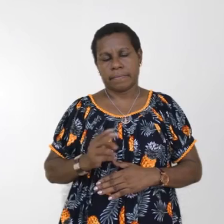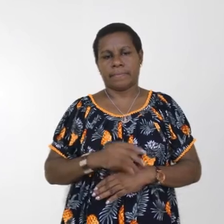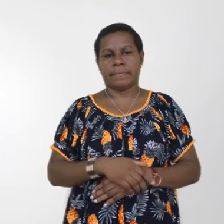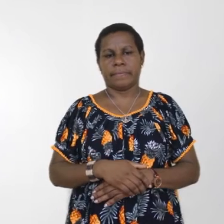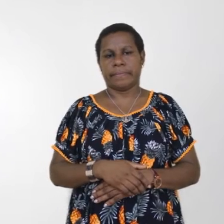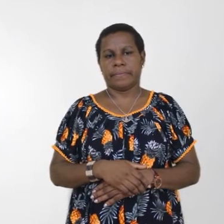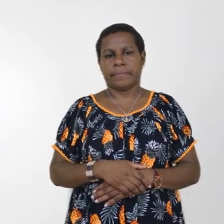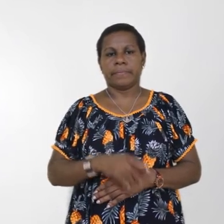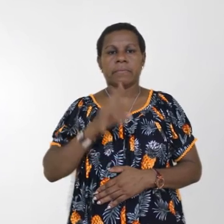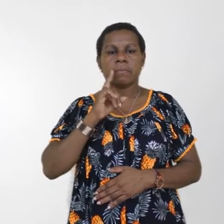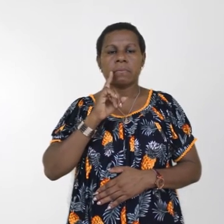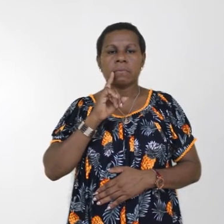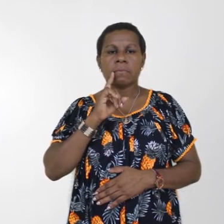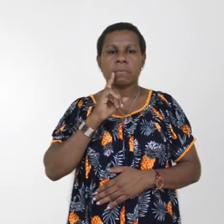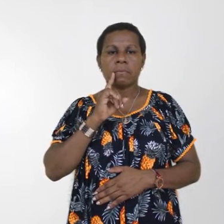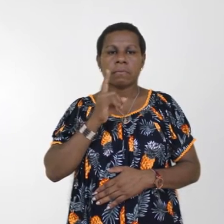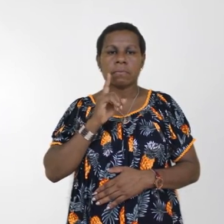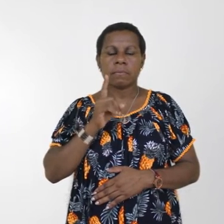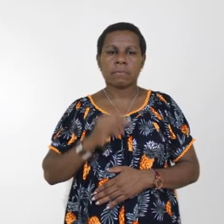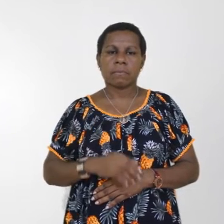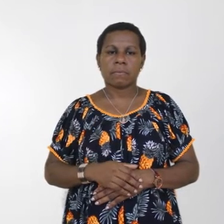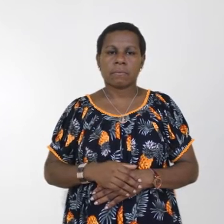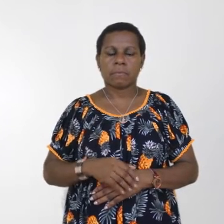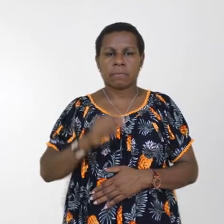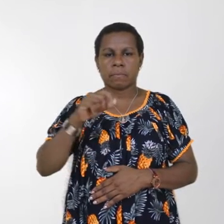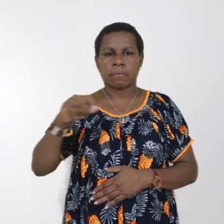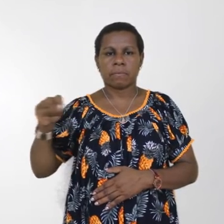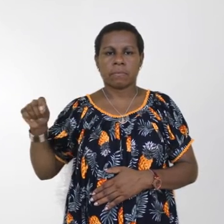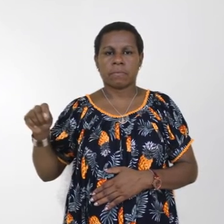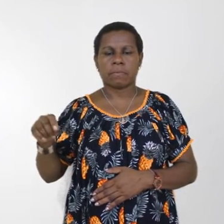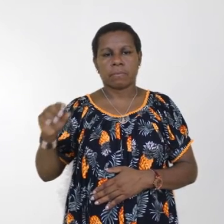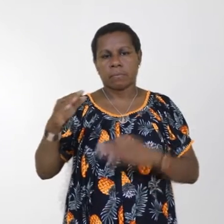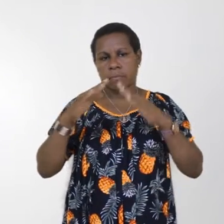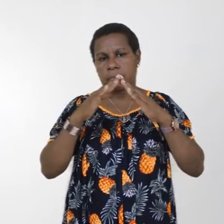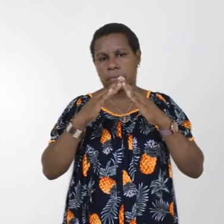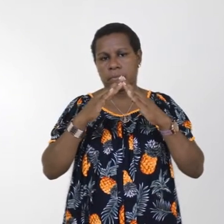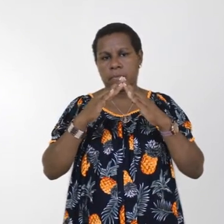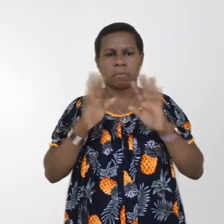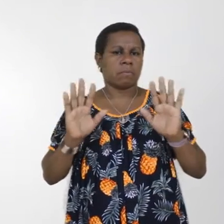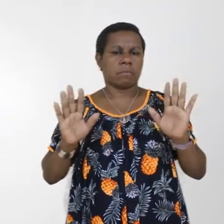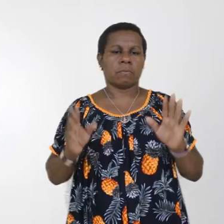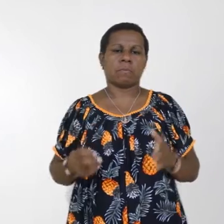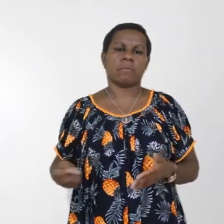No ken walk him on school or garden kay kay long side belong mountain where it stop straight to Mars.